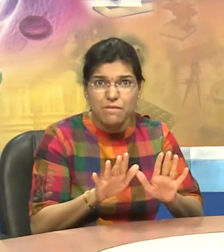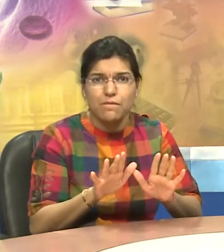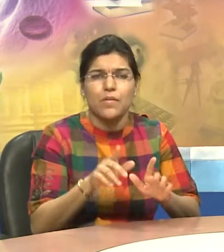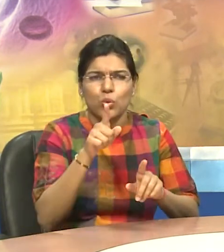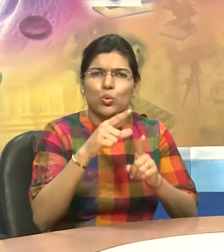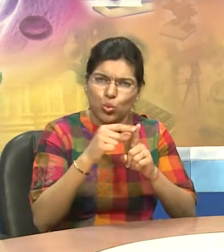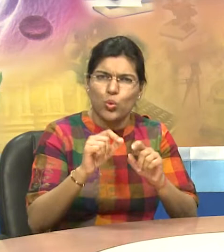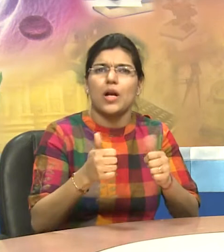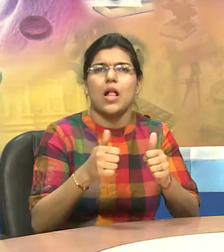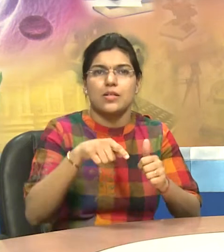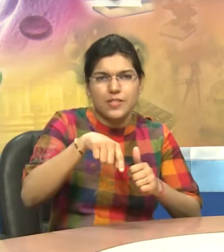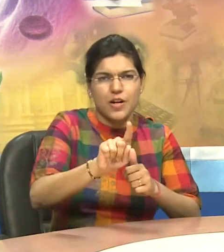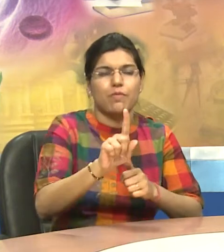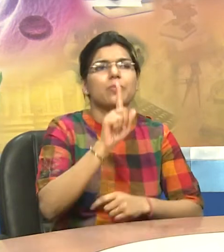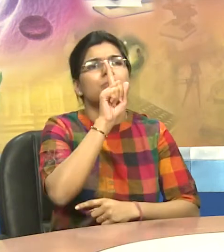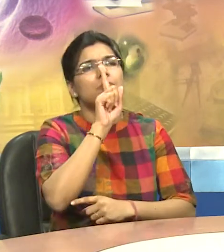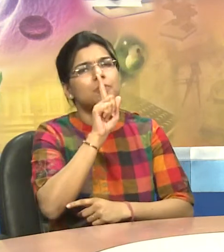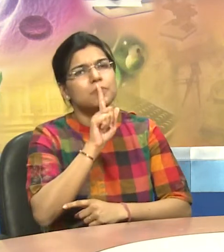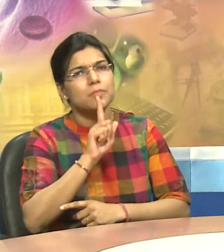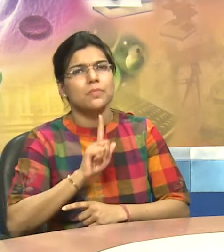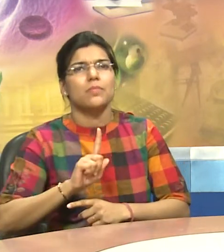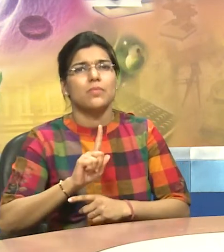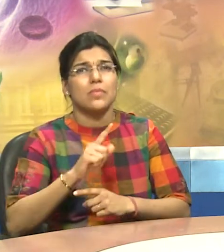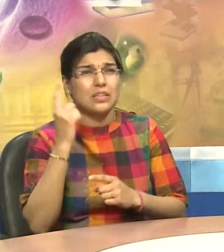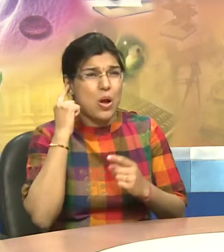If you think how we can